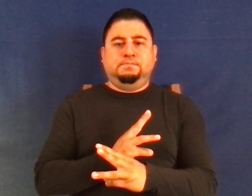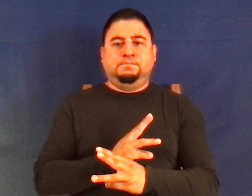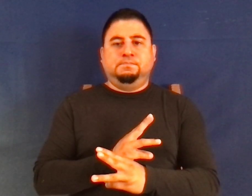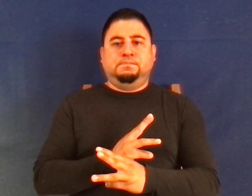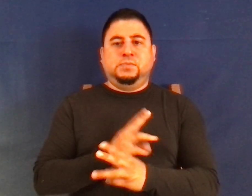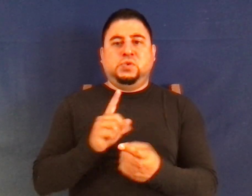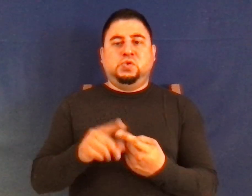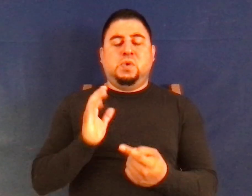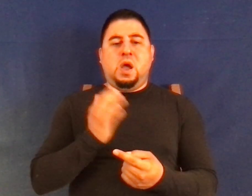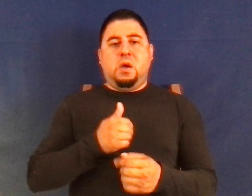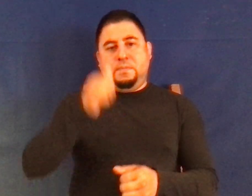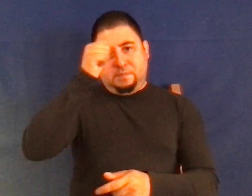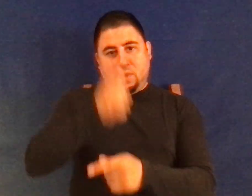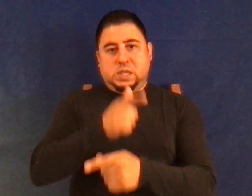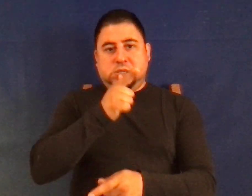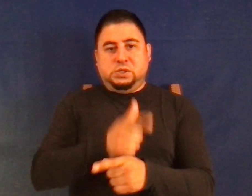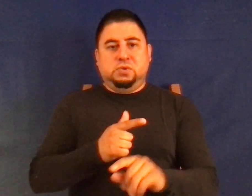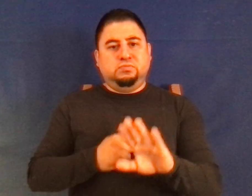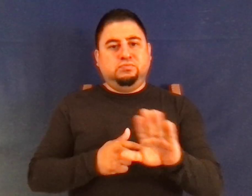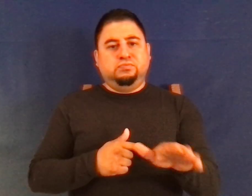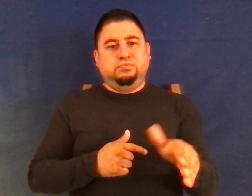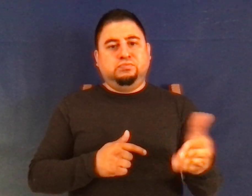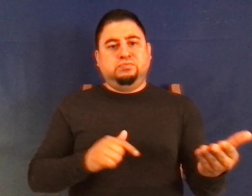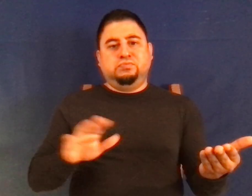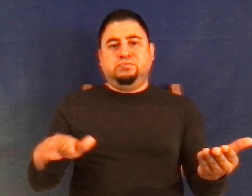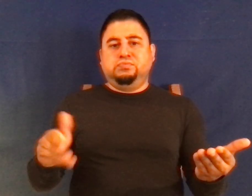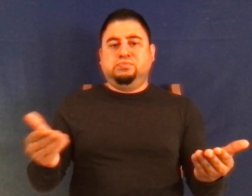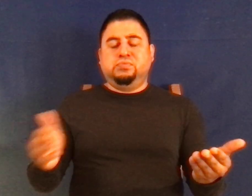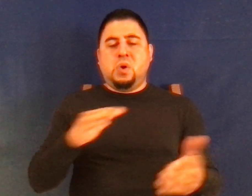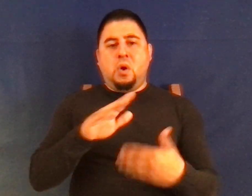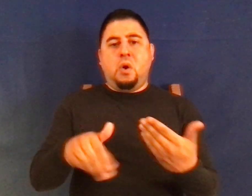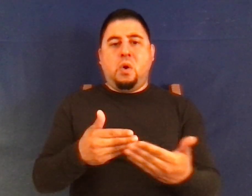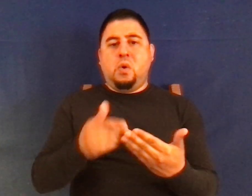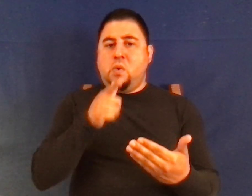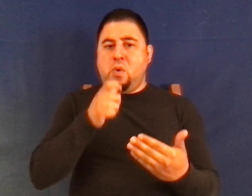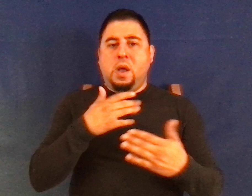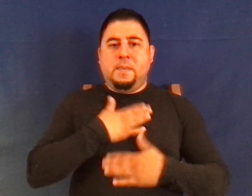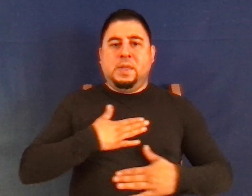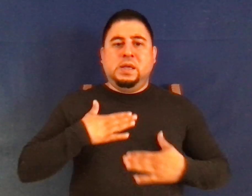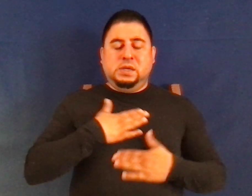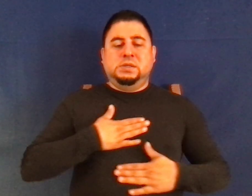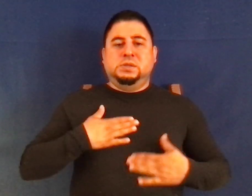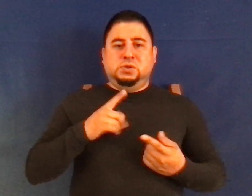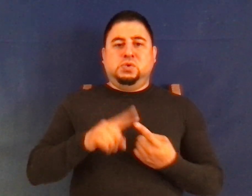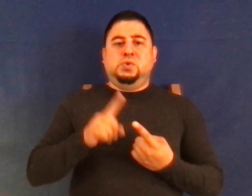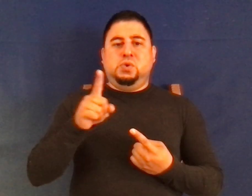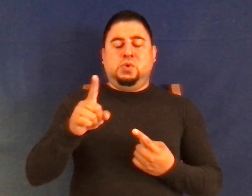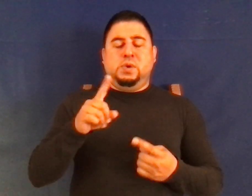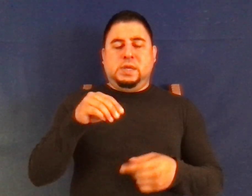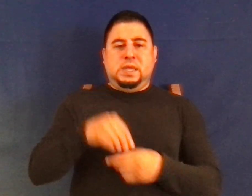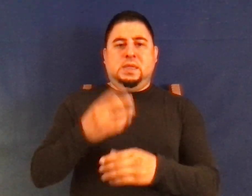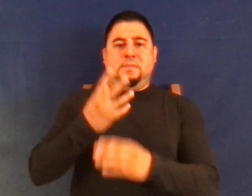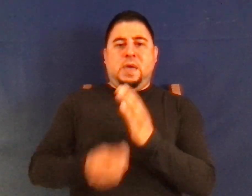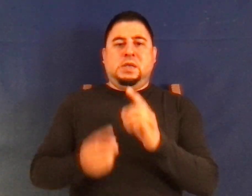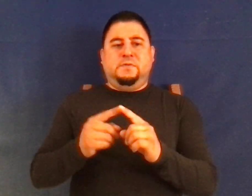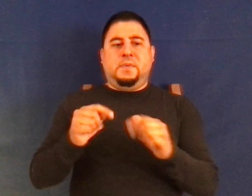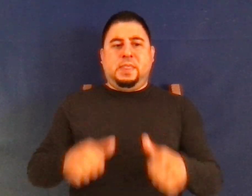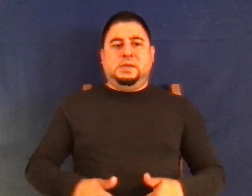our departed brothers and sisters, and to all who are pleasing to you in their passing from this life,